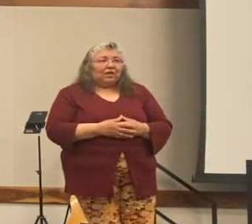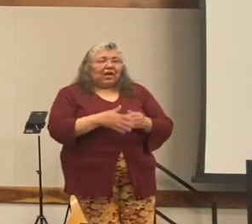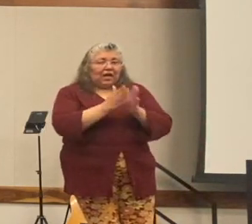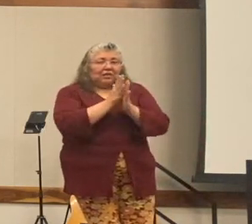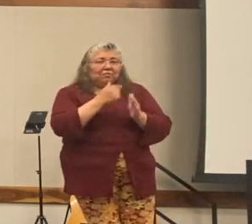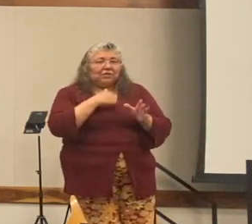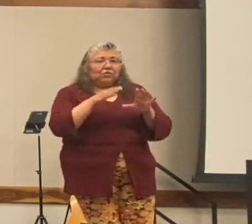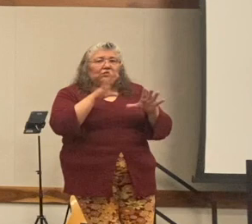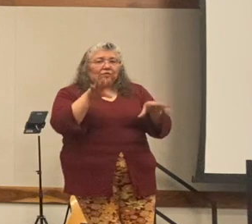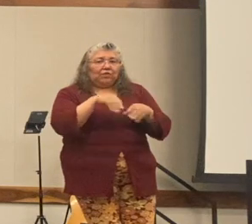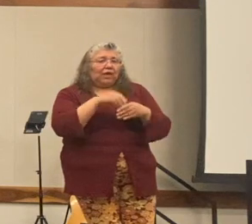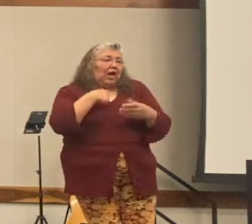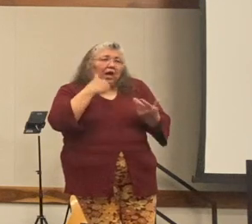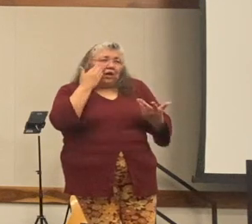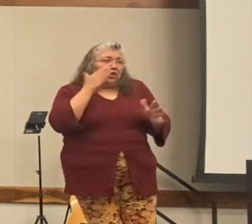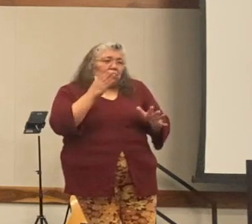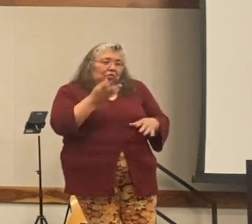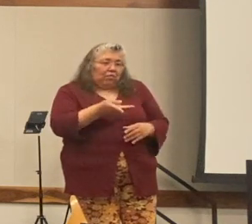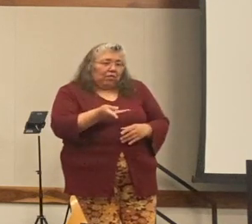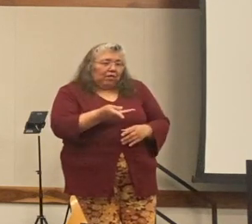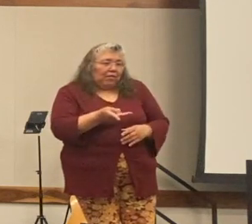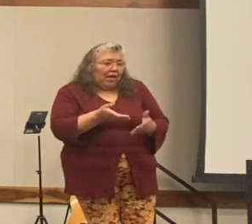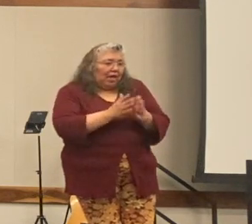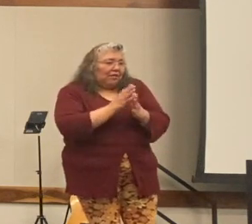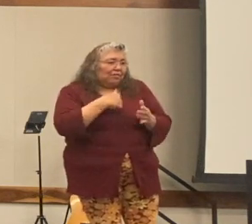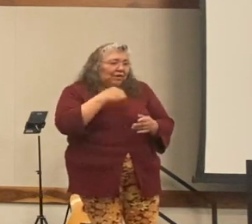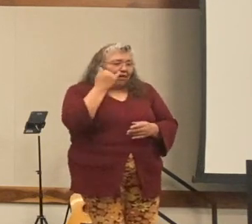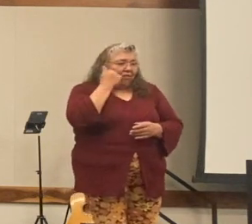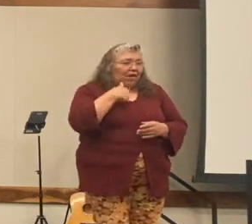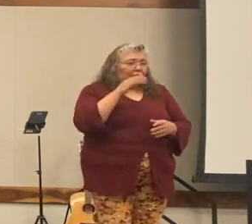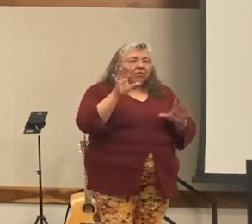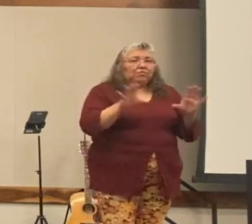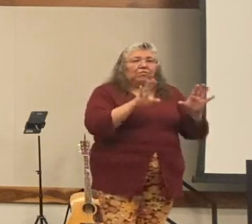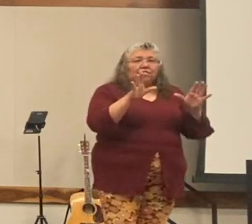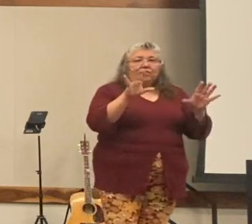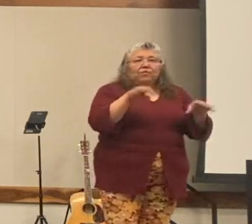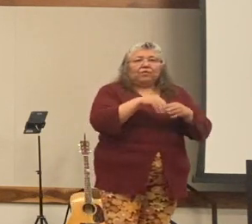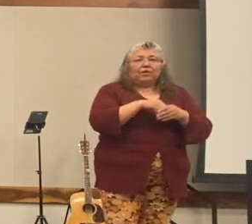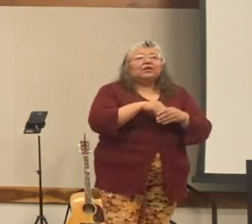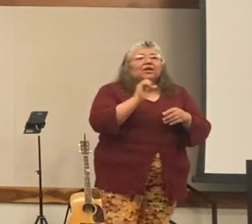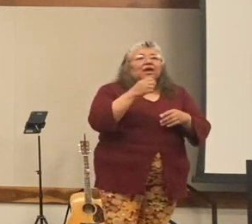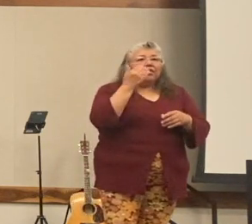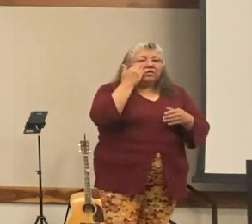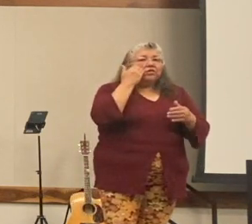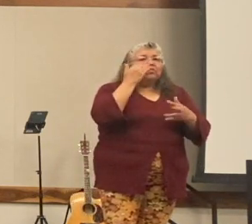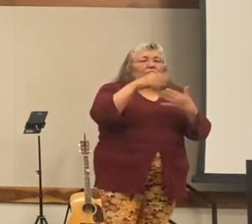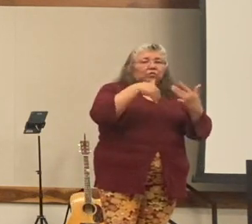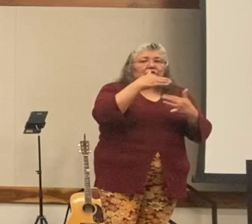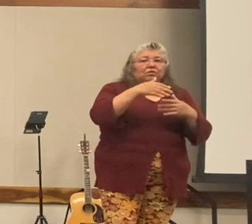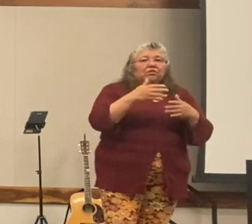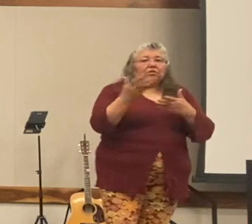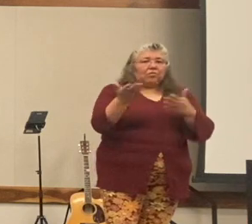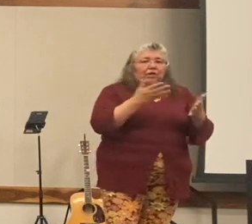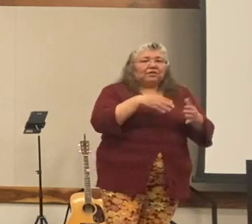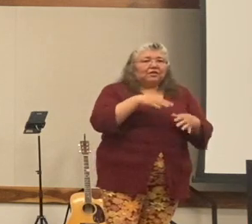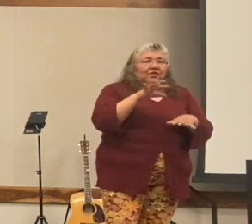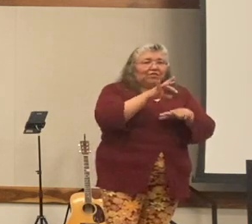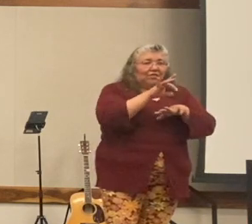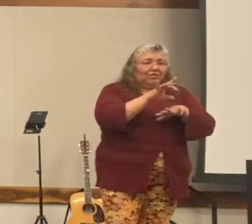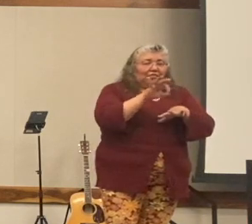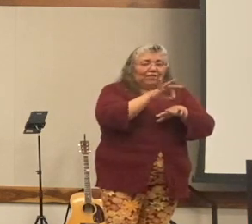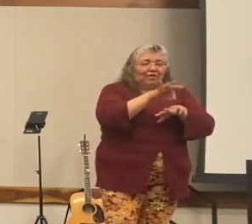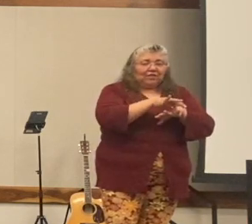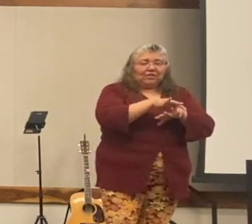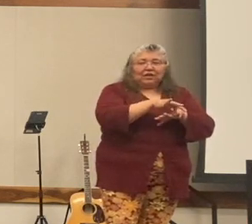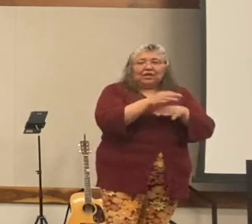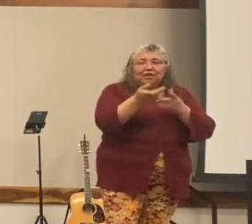me to do their wedding. I didn't know them. Asked me if I would perform their wedding. He's like, yeah, let's get to know each other. So he brings his fiance in. They sit in